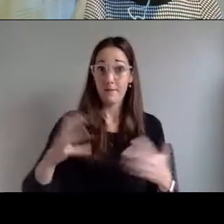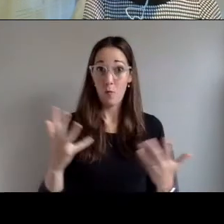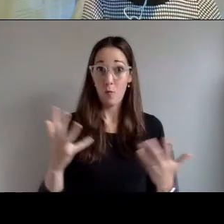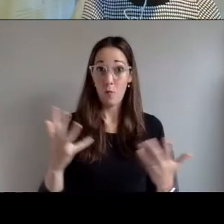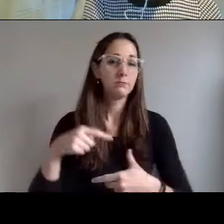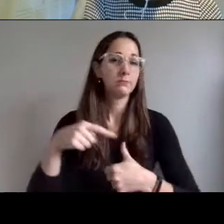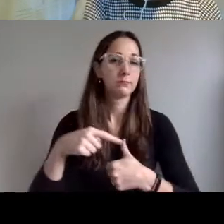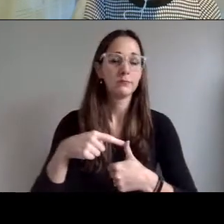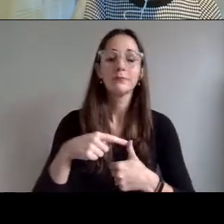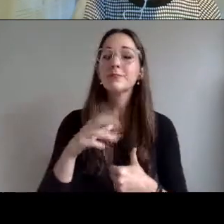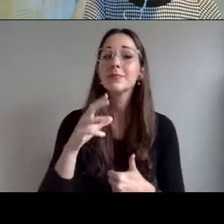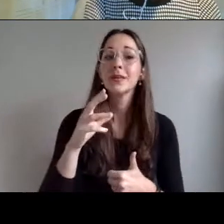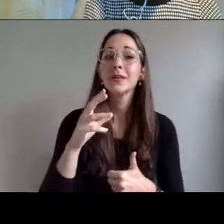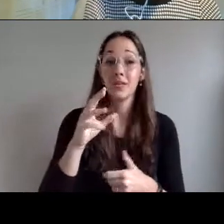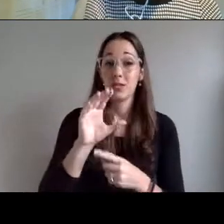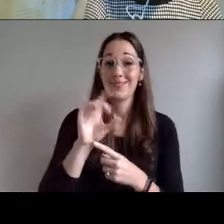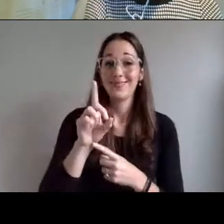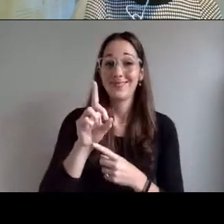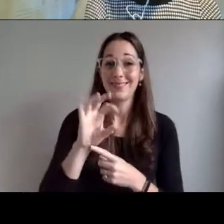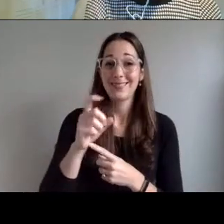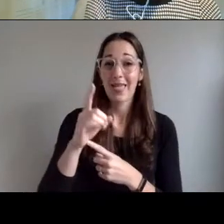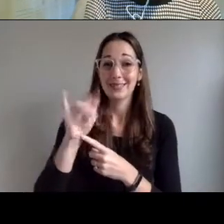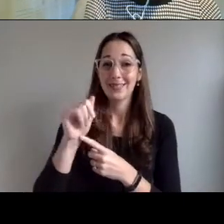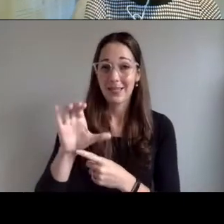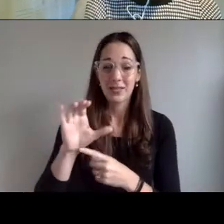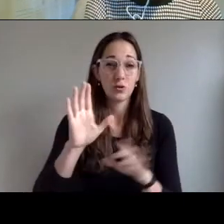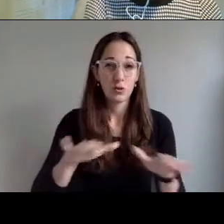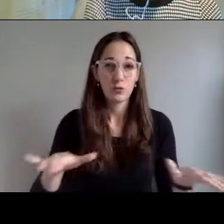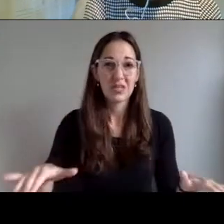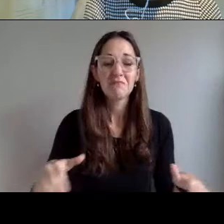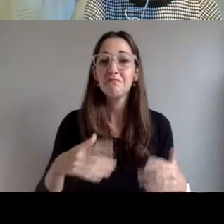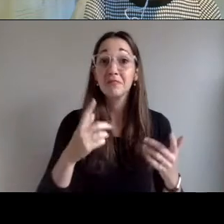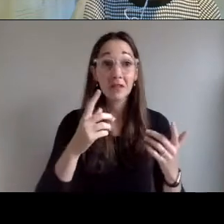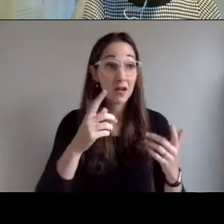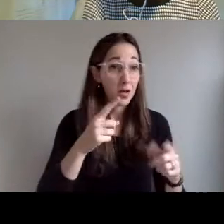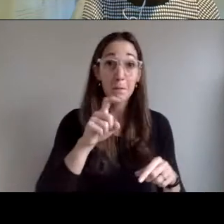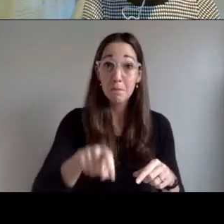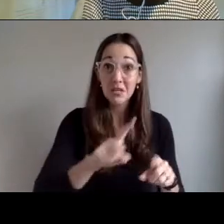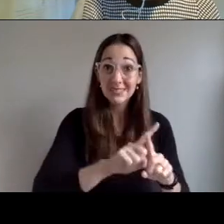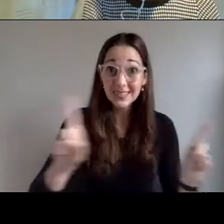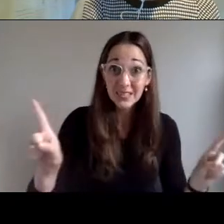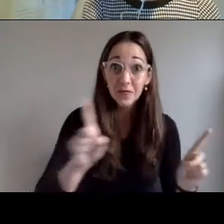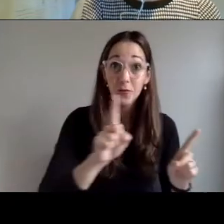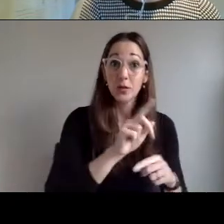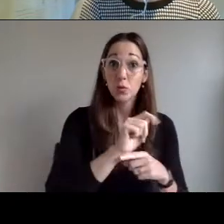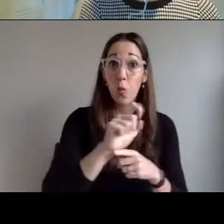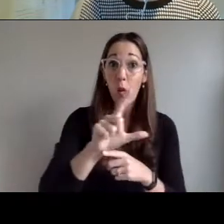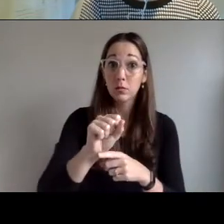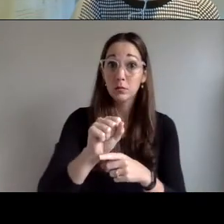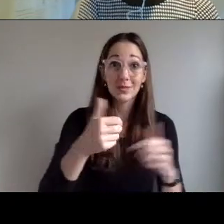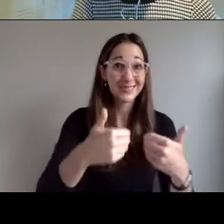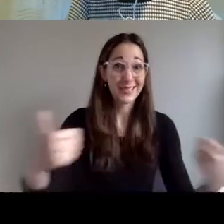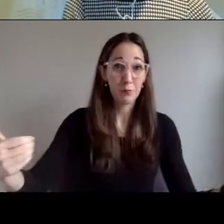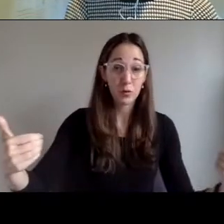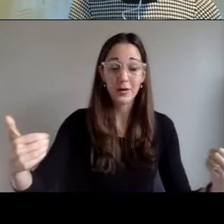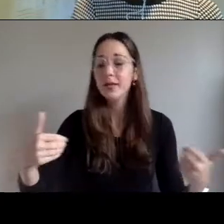using different tools to other children in the classroom. That was one thing, is that, you know, when you have a classroom of 20 children and 2 of